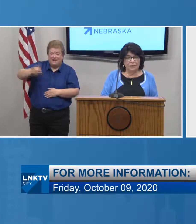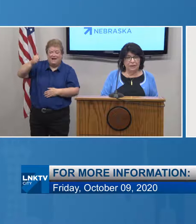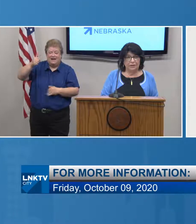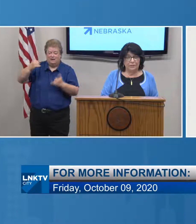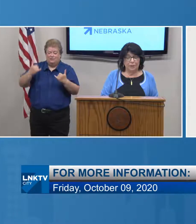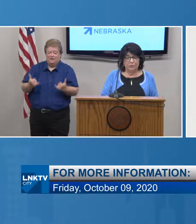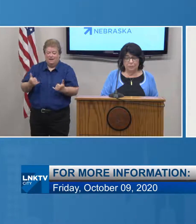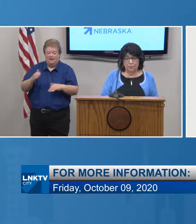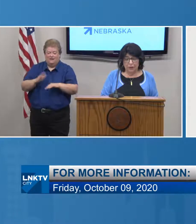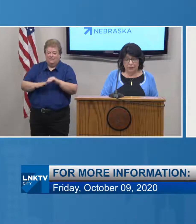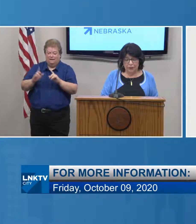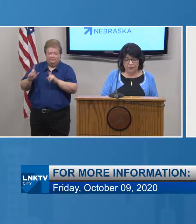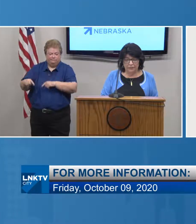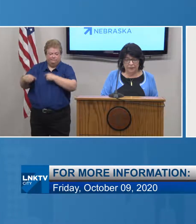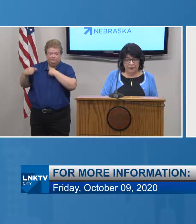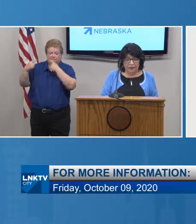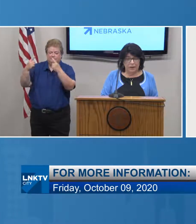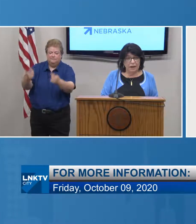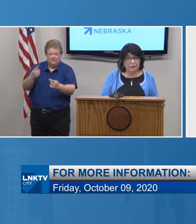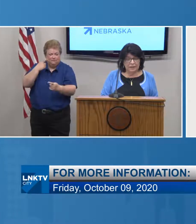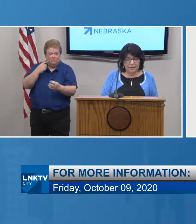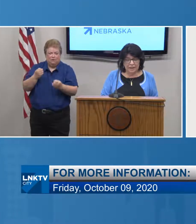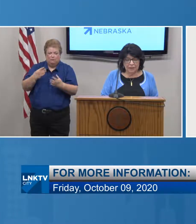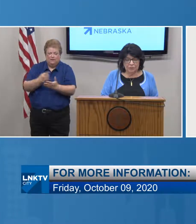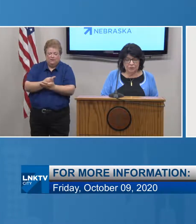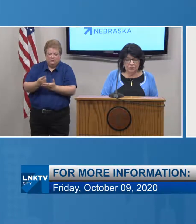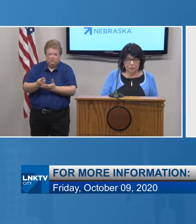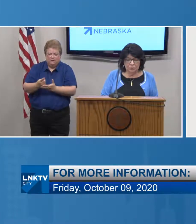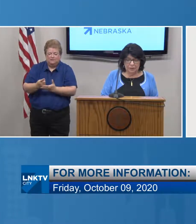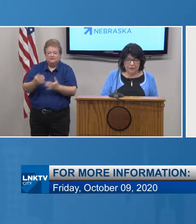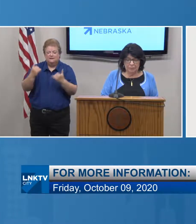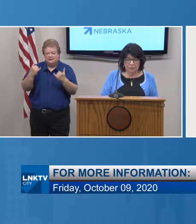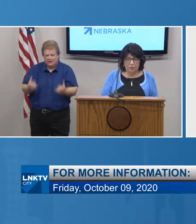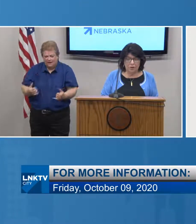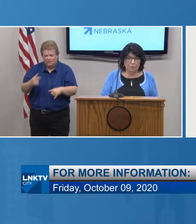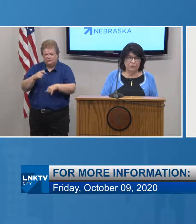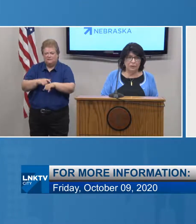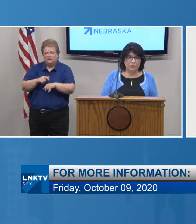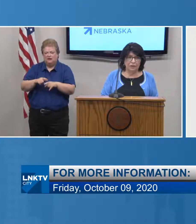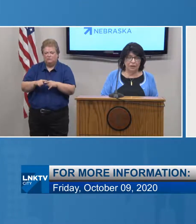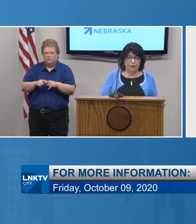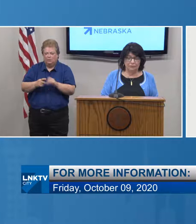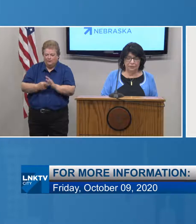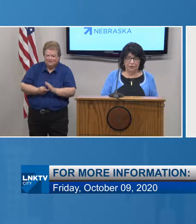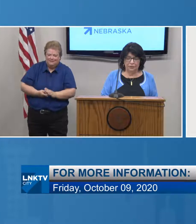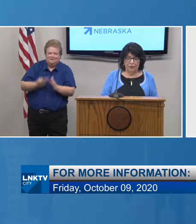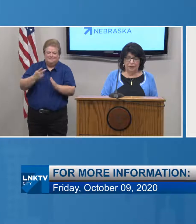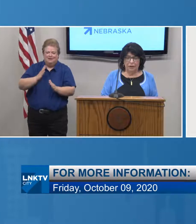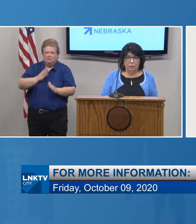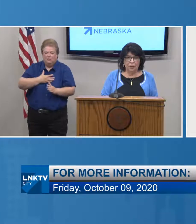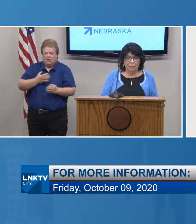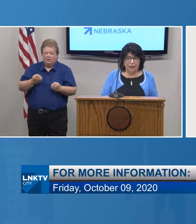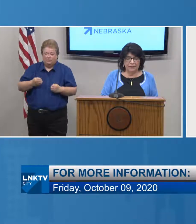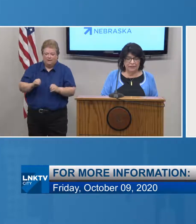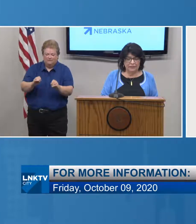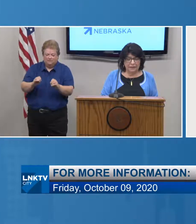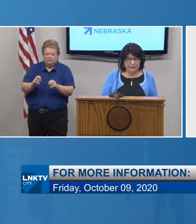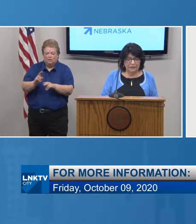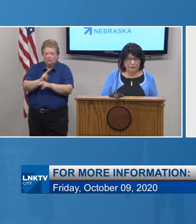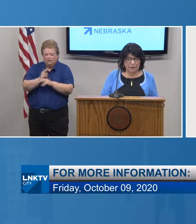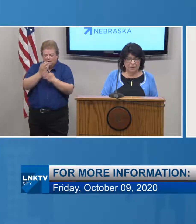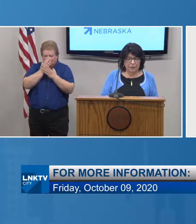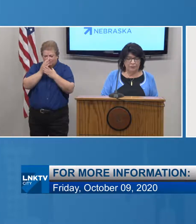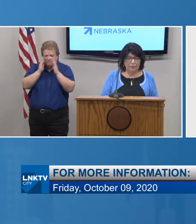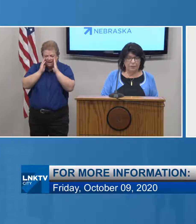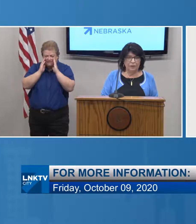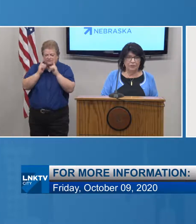now than it has been for many weeks. Now is the time to redouble our prevention efforts. Wear a mask, stay 6